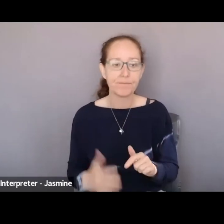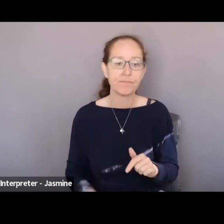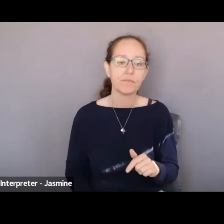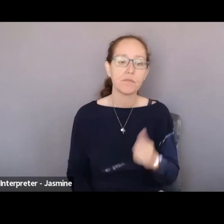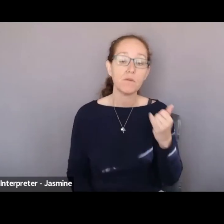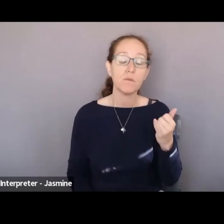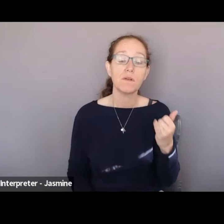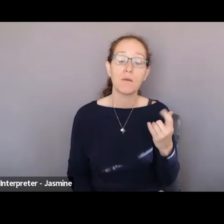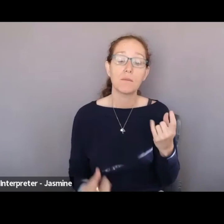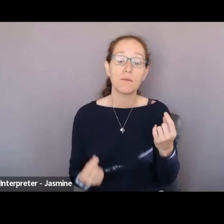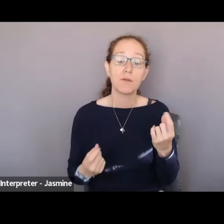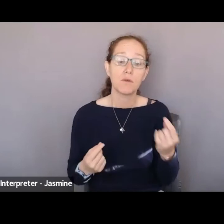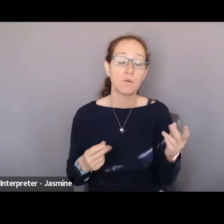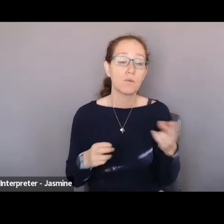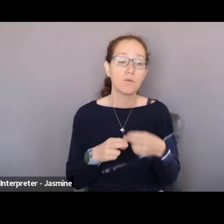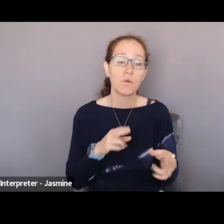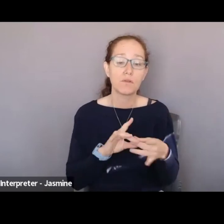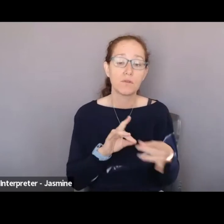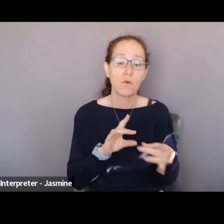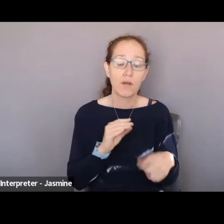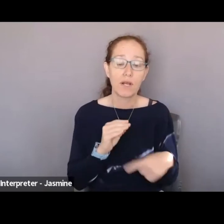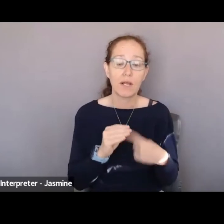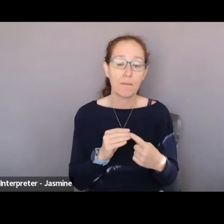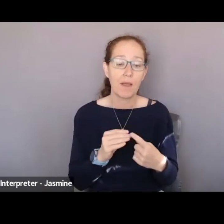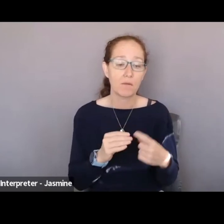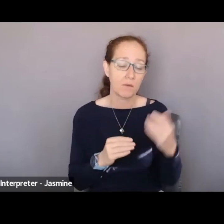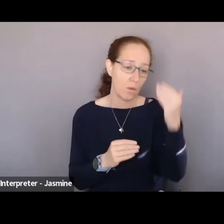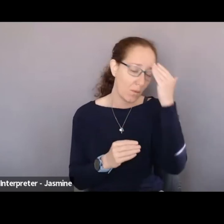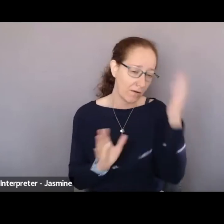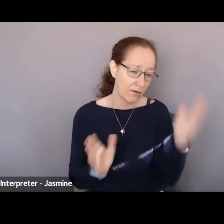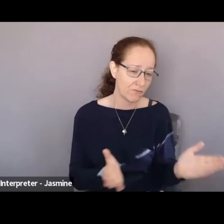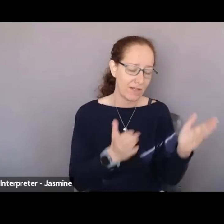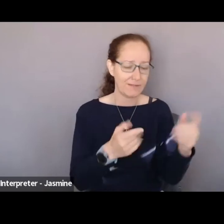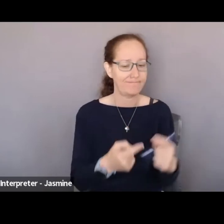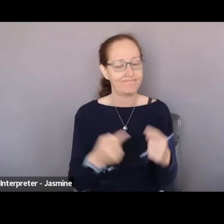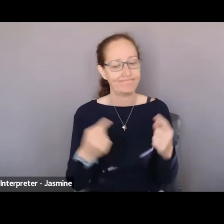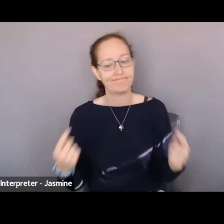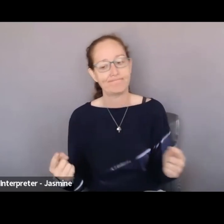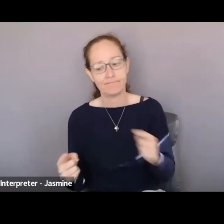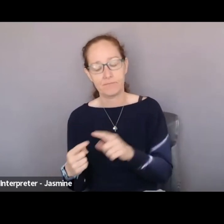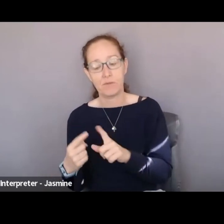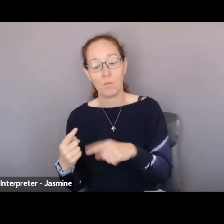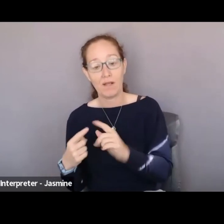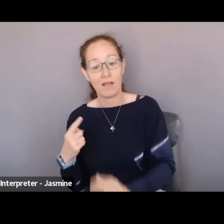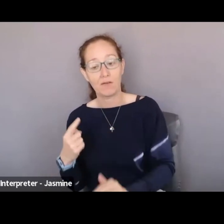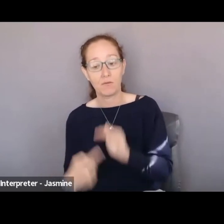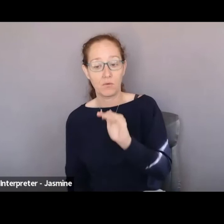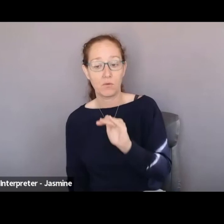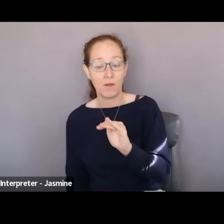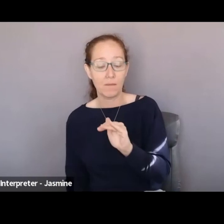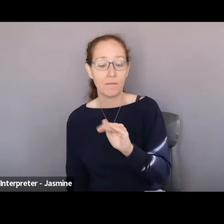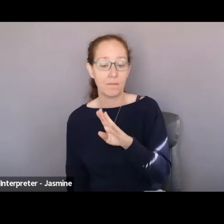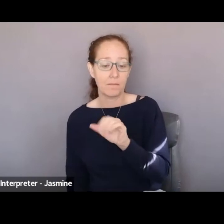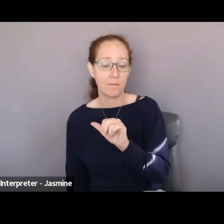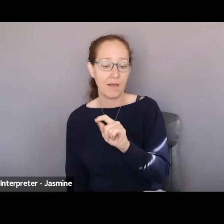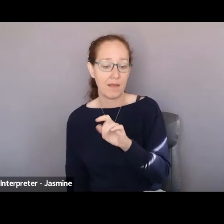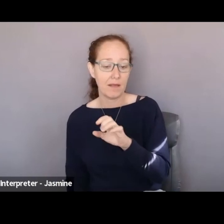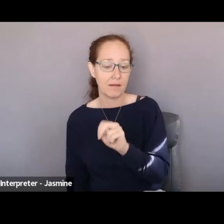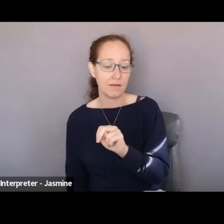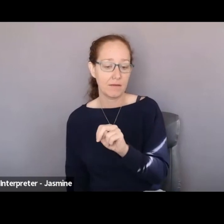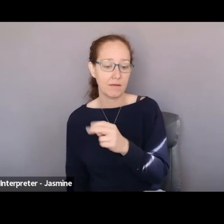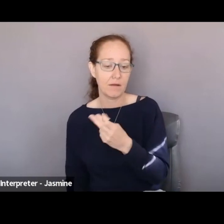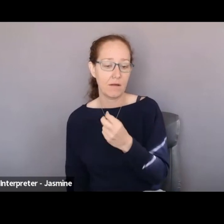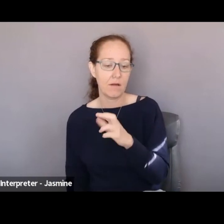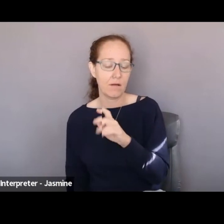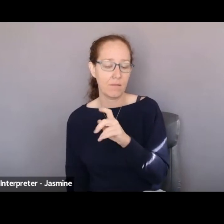about awareness raising. And it's about the town that I grew up in, Benton Harbor, Michigan. And Benton Harbor, Michigan is the next